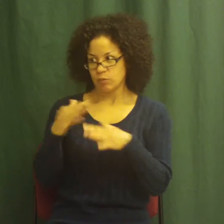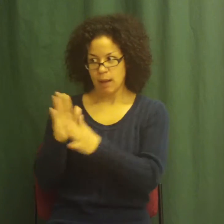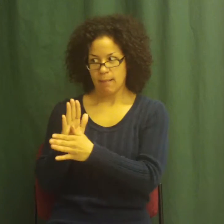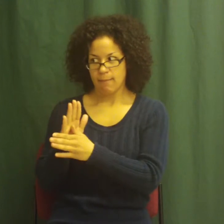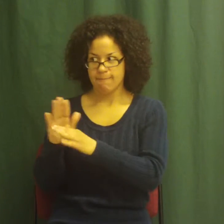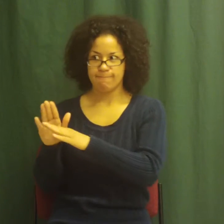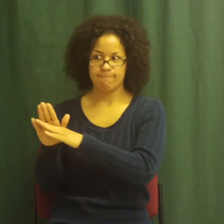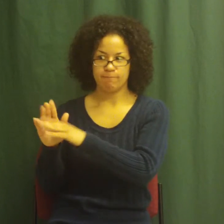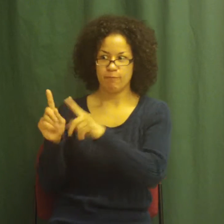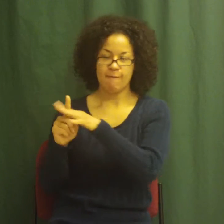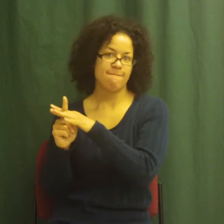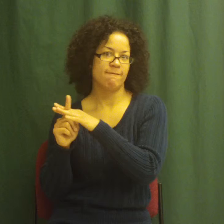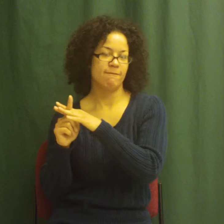Myth number 4.